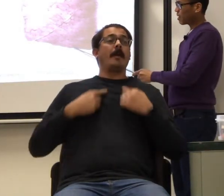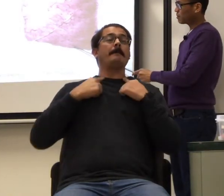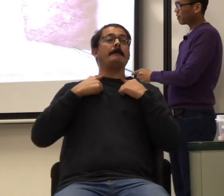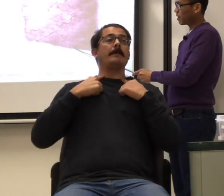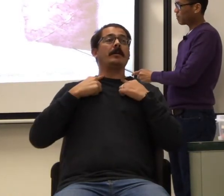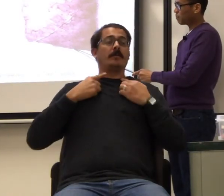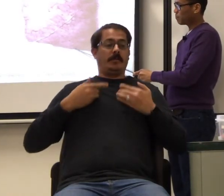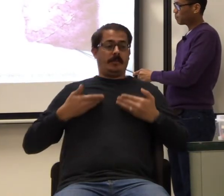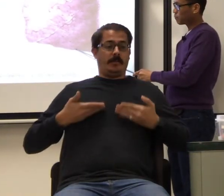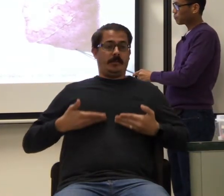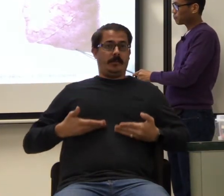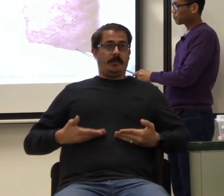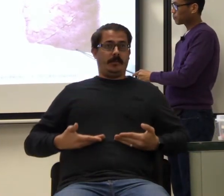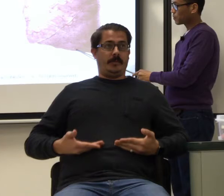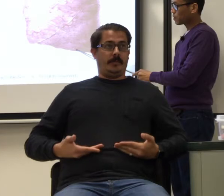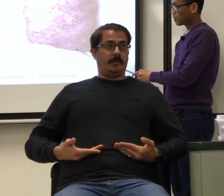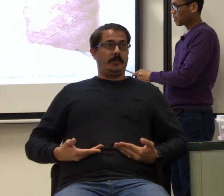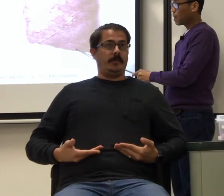all the way down to